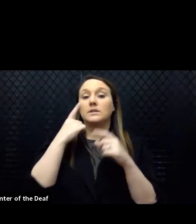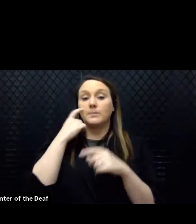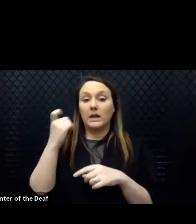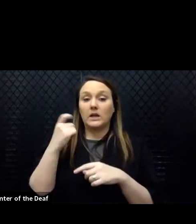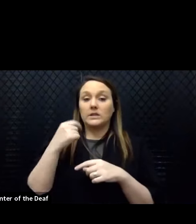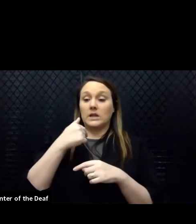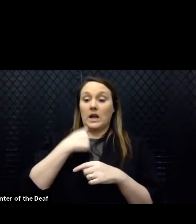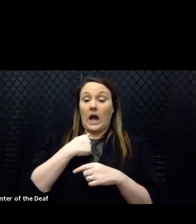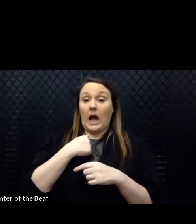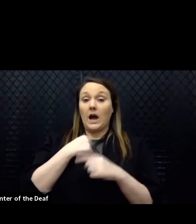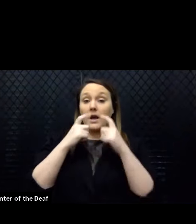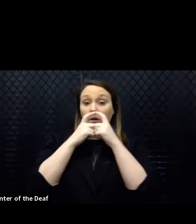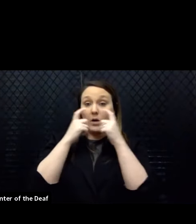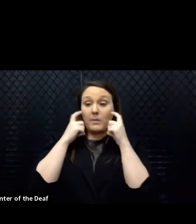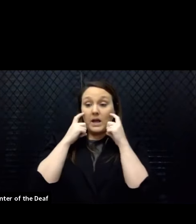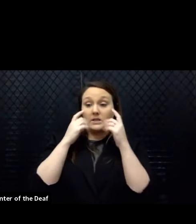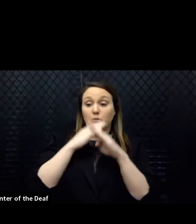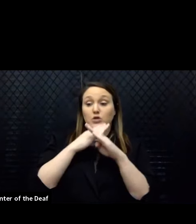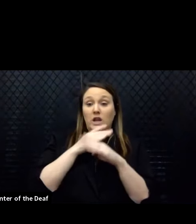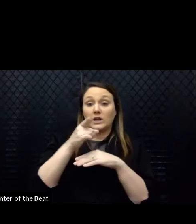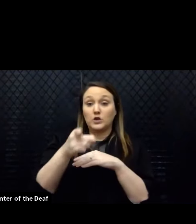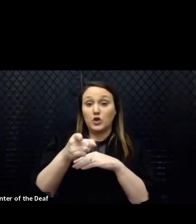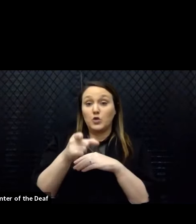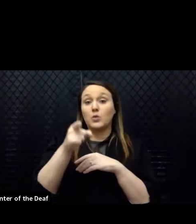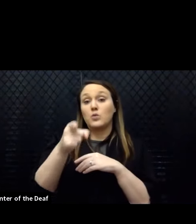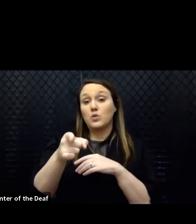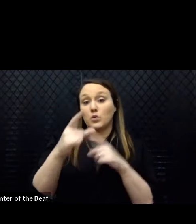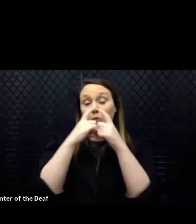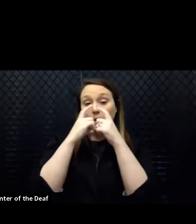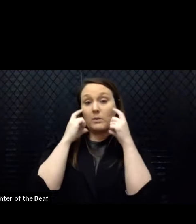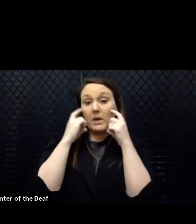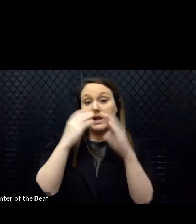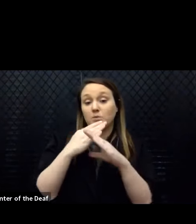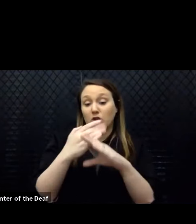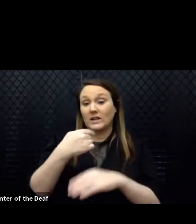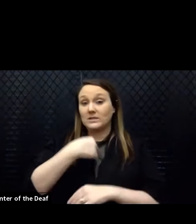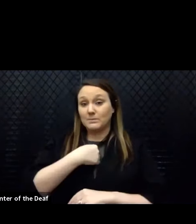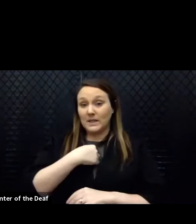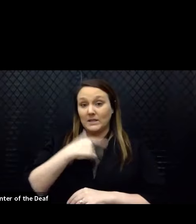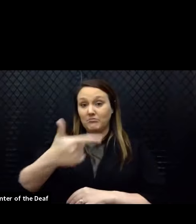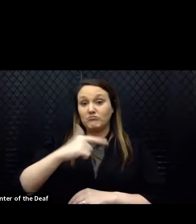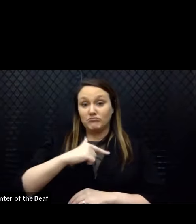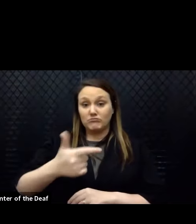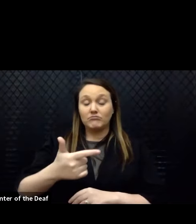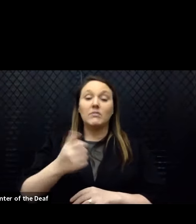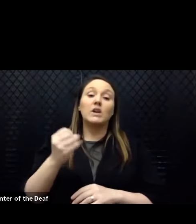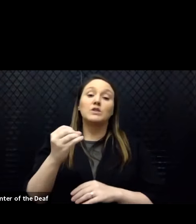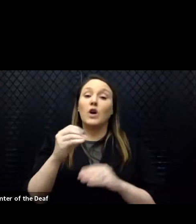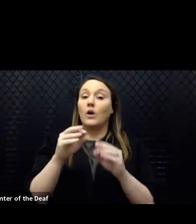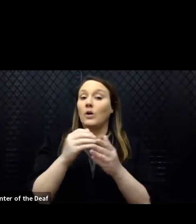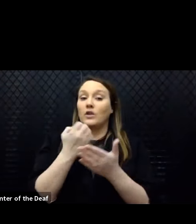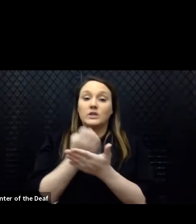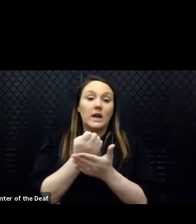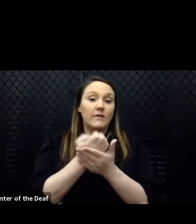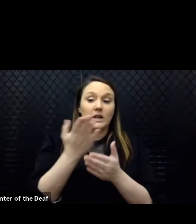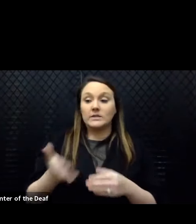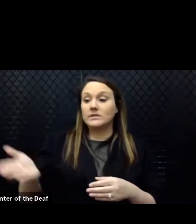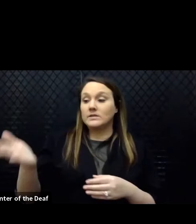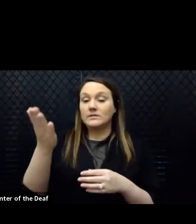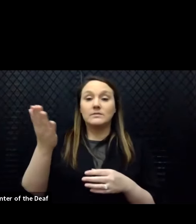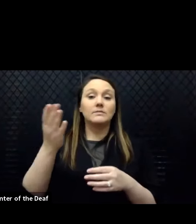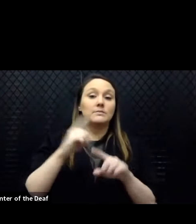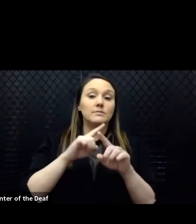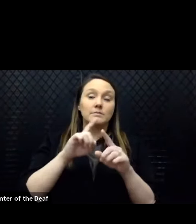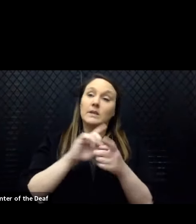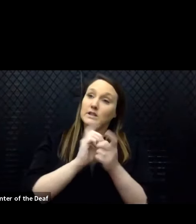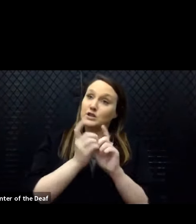mask protects you and you wearing a mask protects me. And that there's plenty of evidence out there now. And again, this is an emerging situation, so it